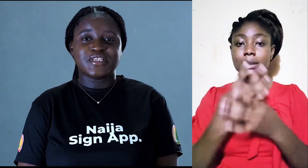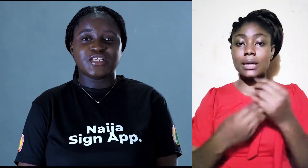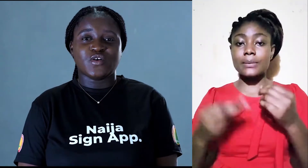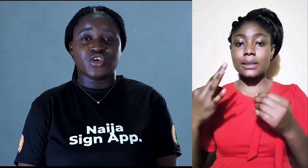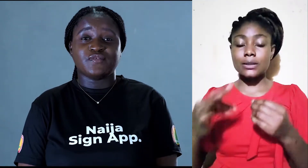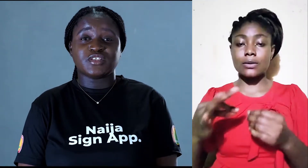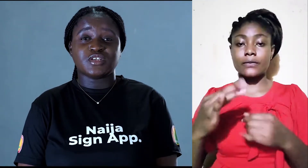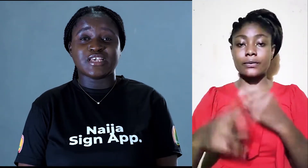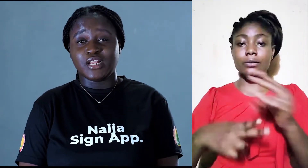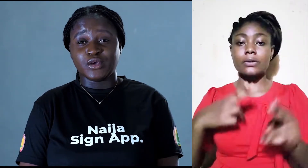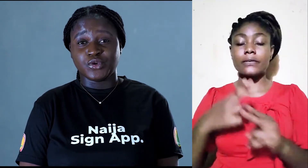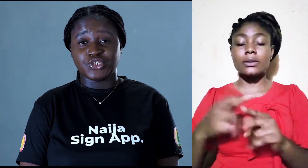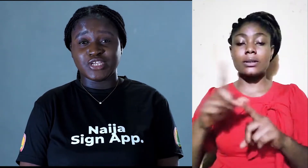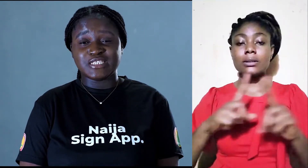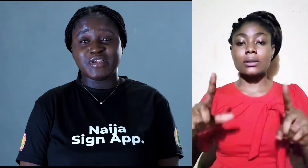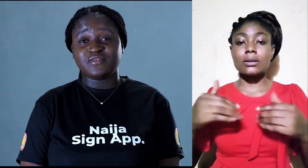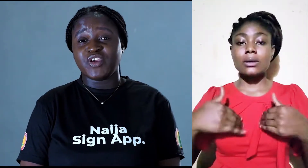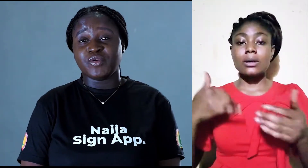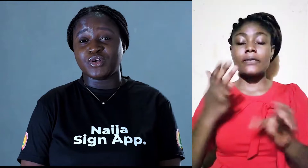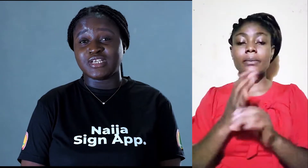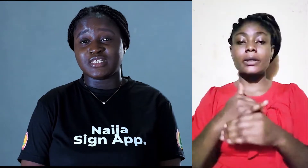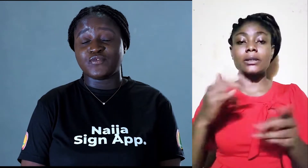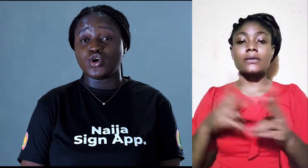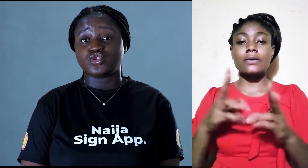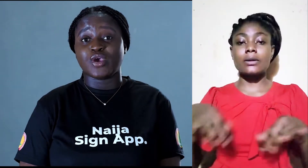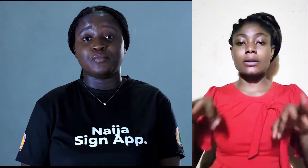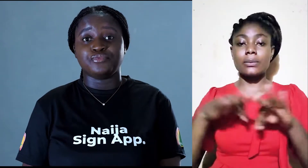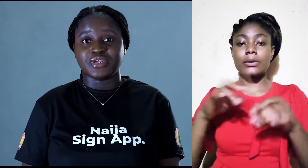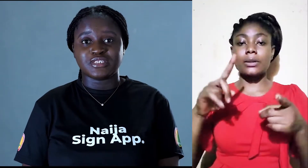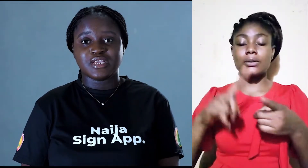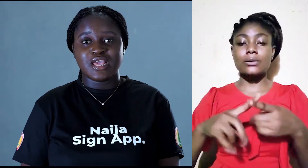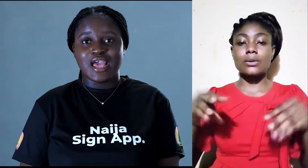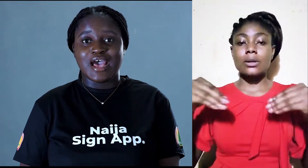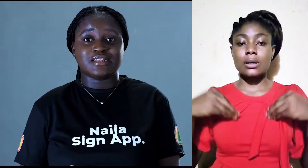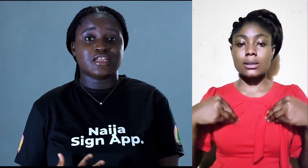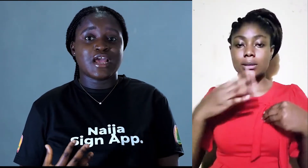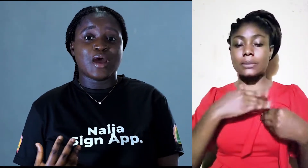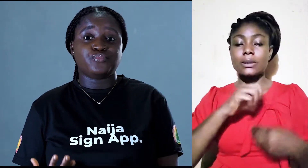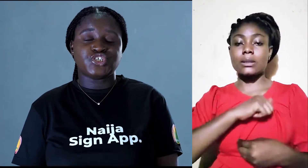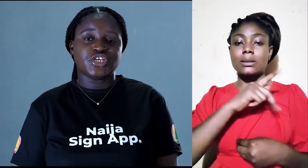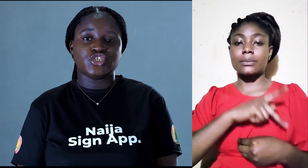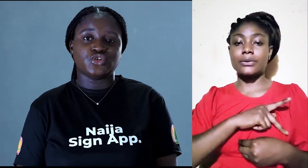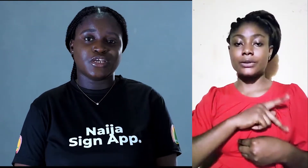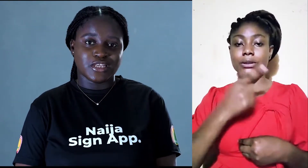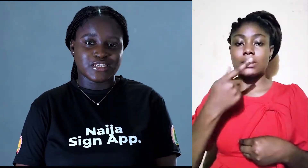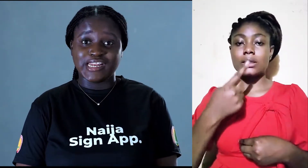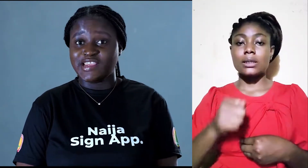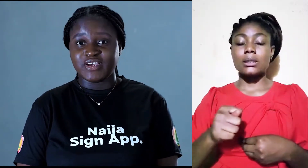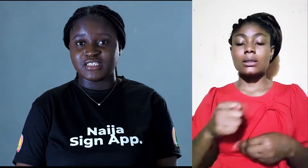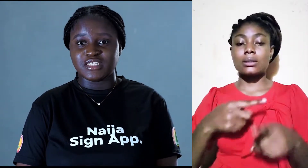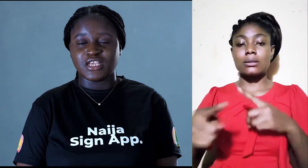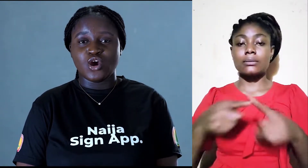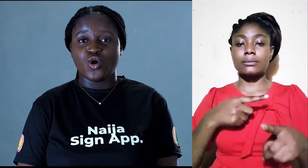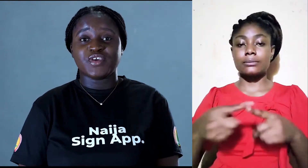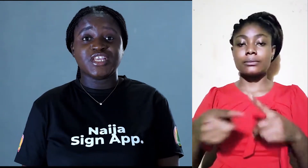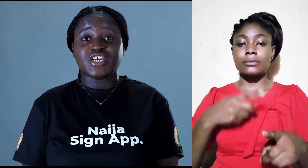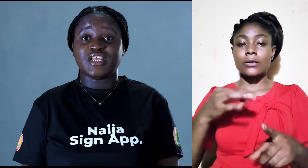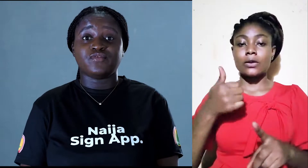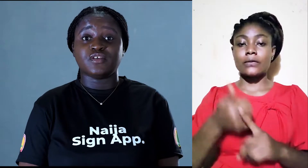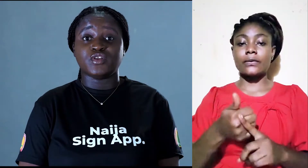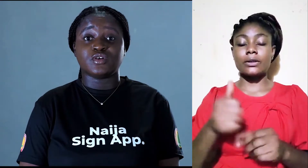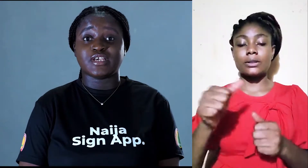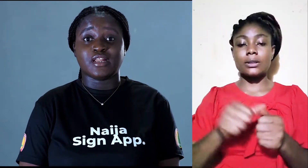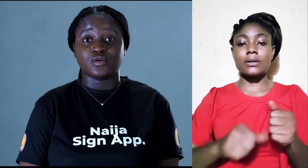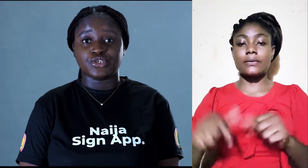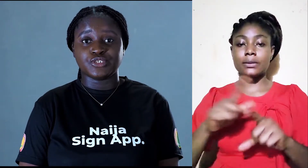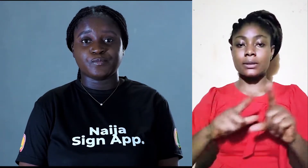The absence of universal sign language has made it very important for us to embrace and appreciate the uniqueness and diversity of each and